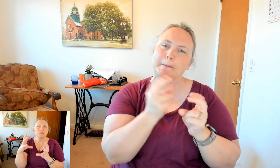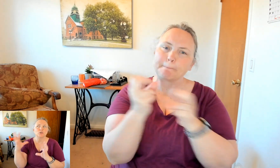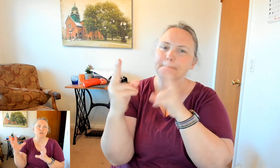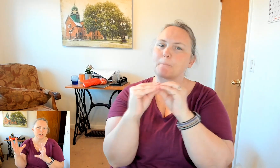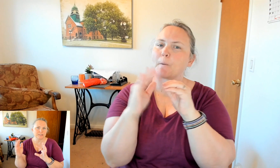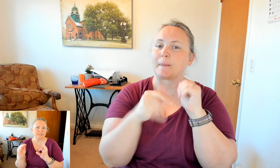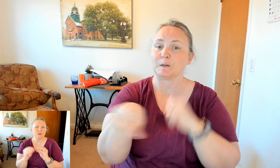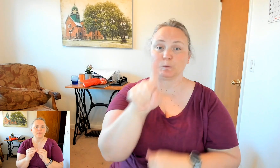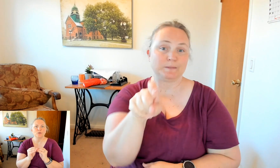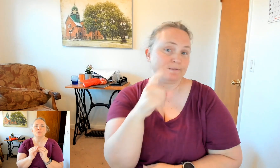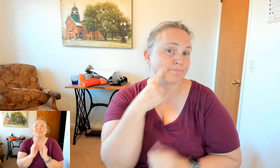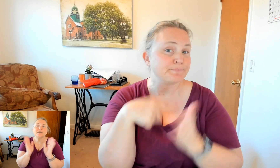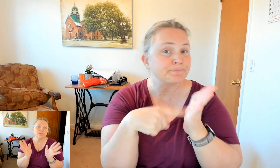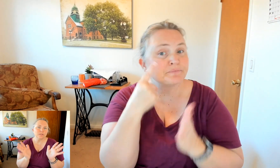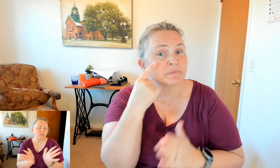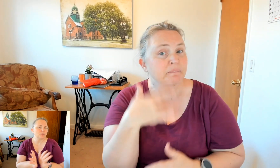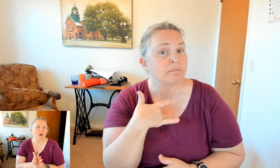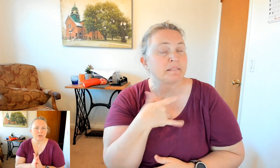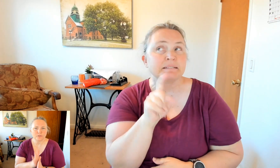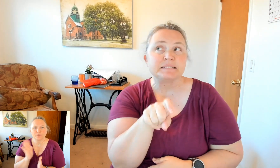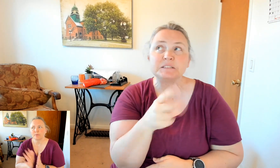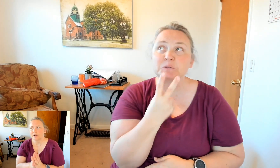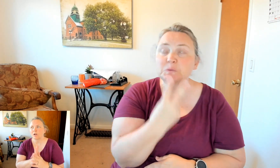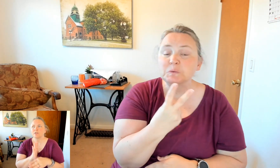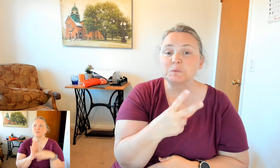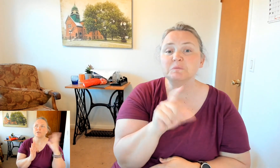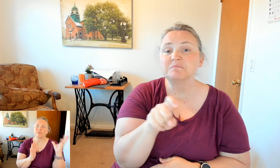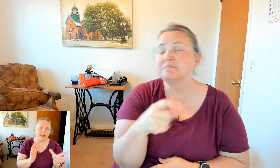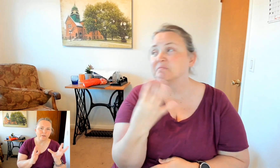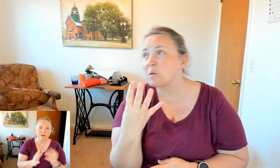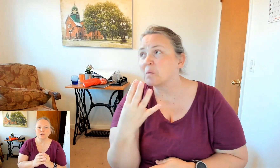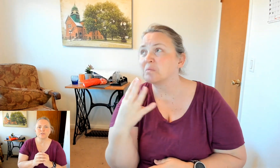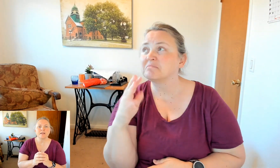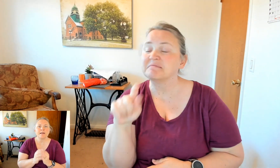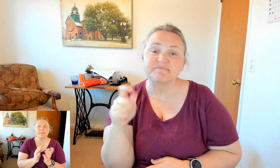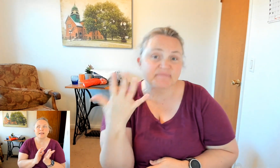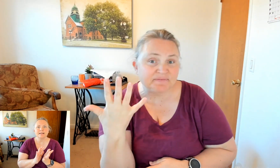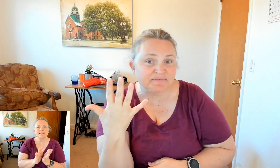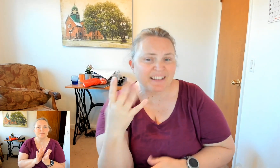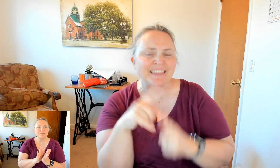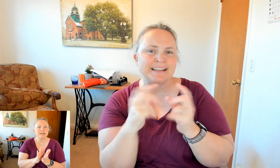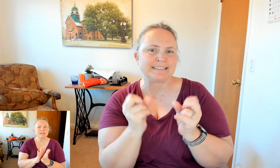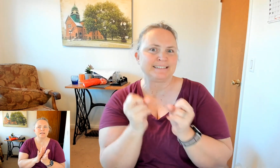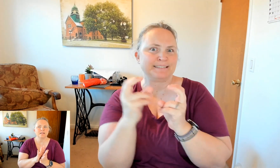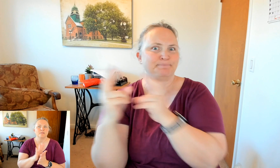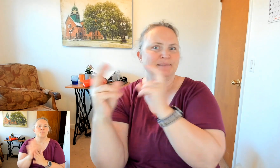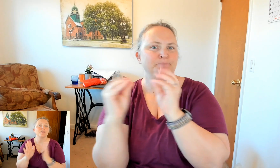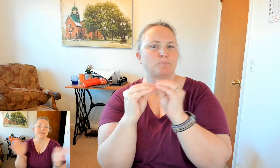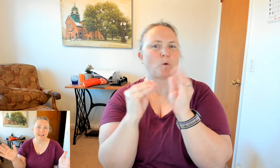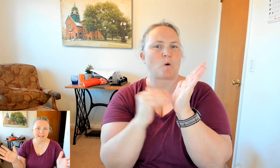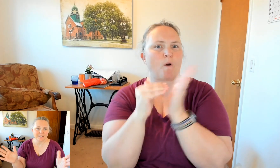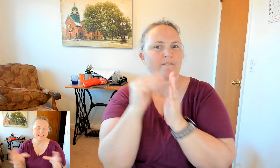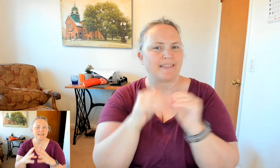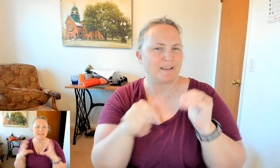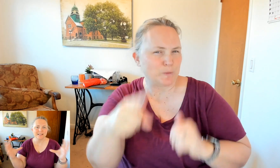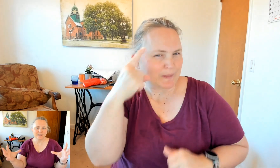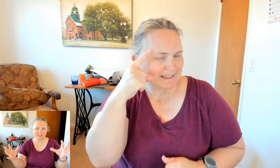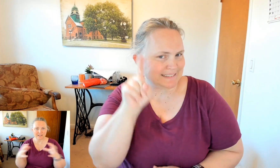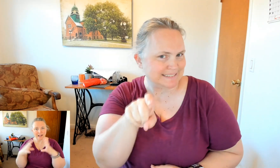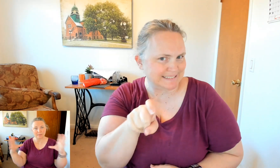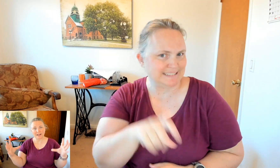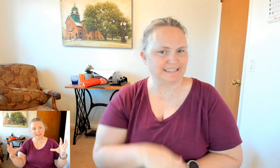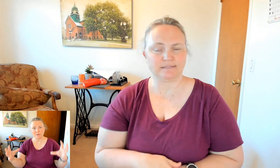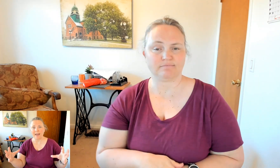submit a little cushion. So if you think you need 2 articles or 3 articles or 5 articles, and submit more than that in